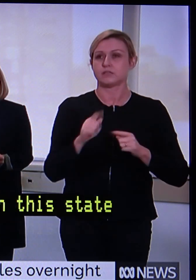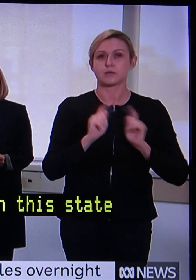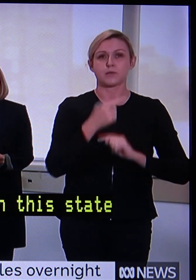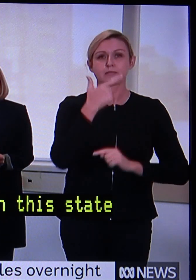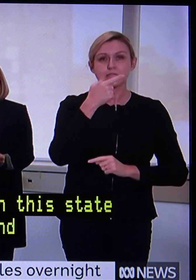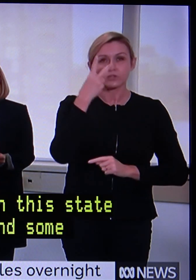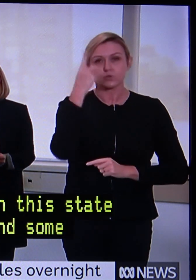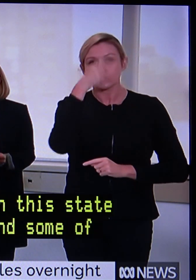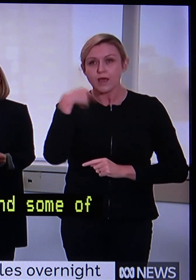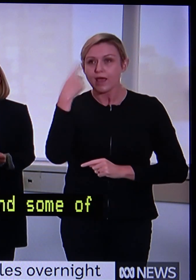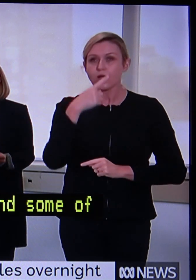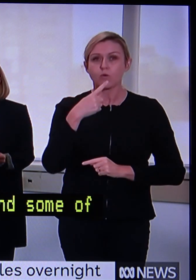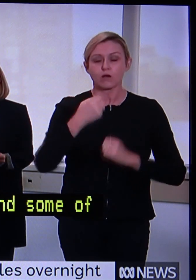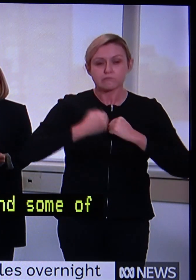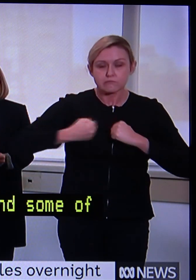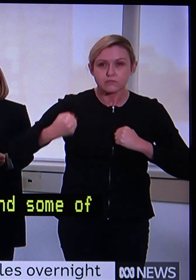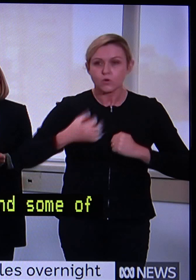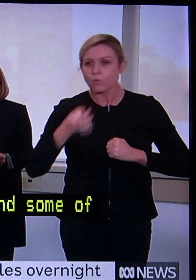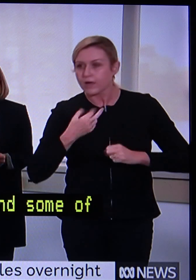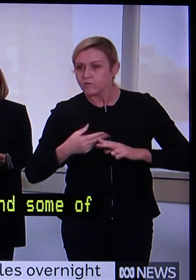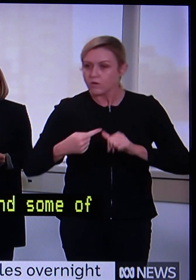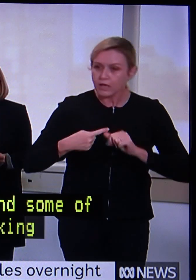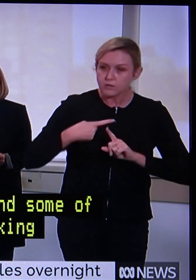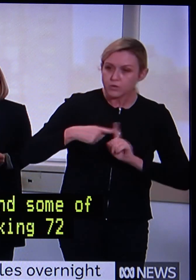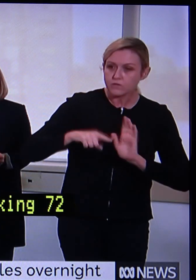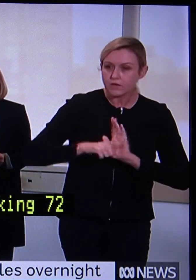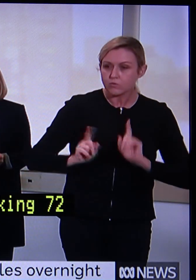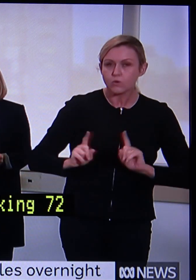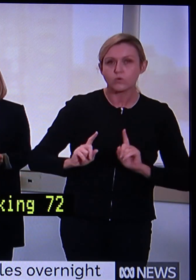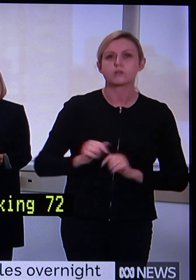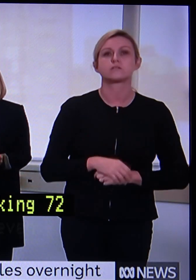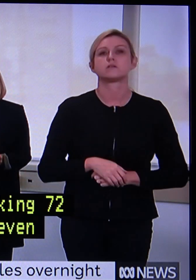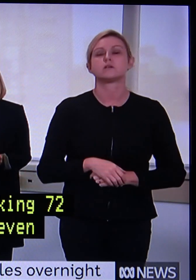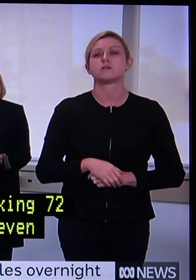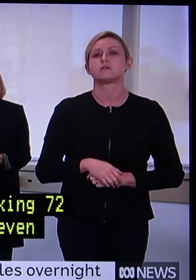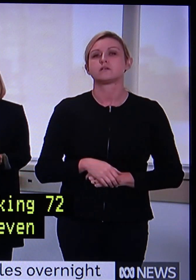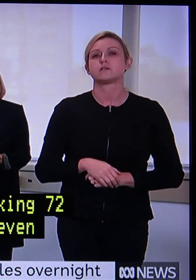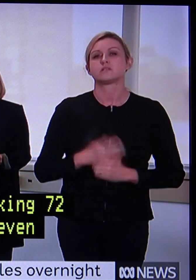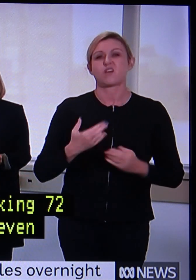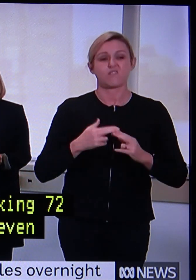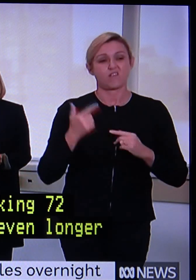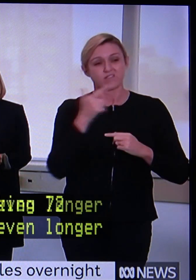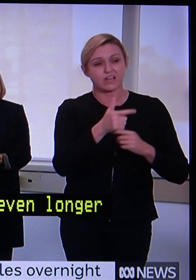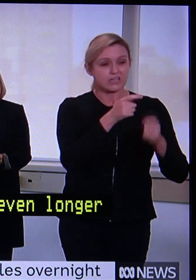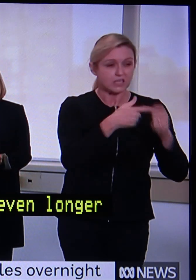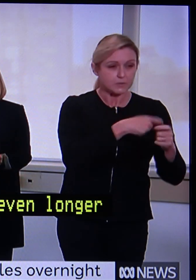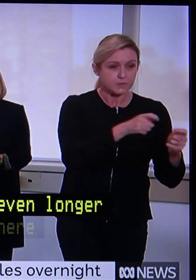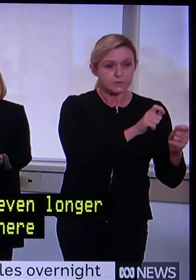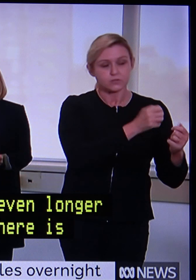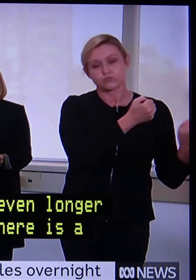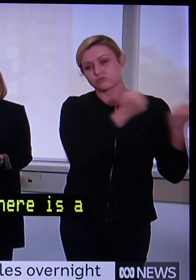72 hours and in some cases even longer to get done. Obviously there's a transport issue, and that presents particular problems now that